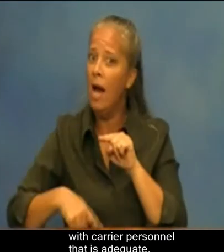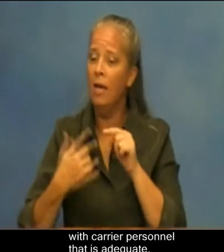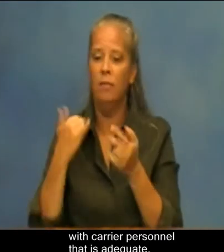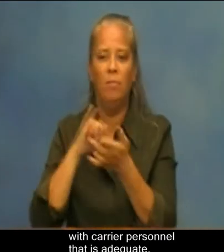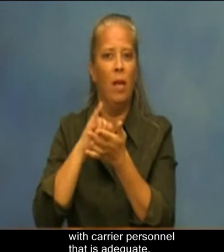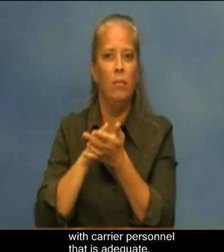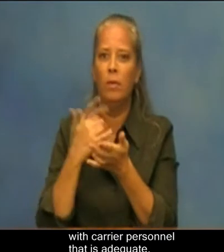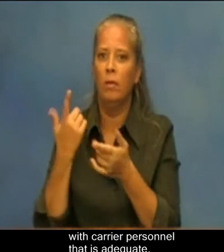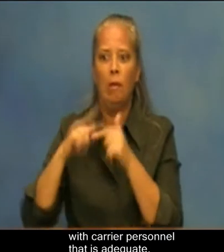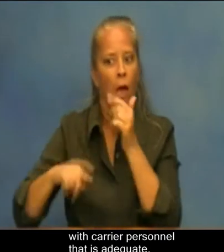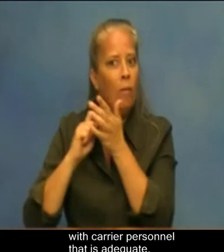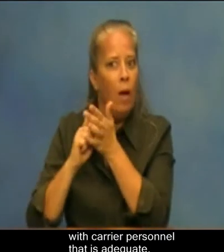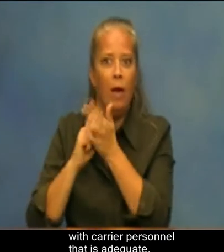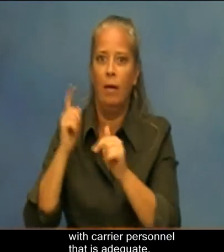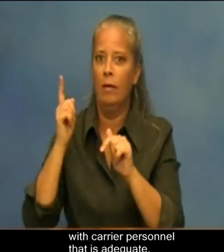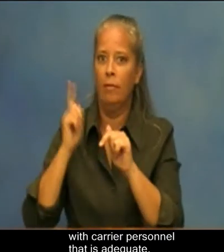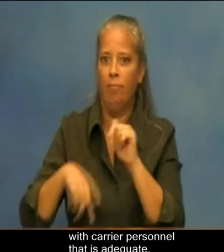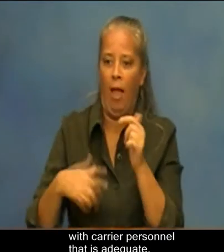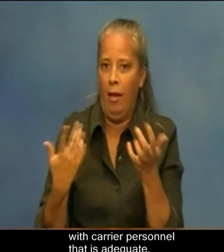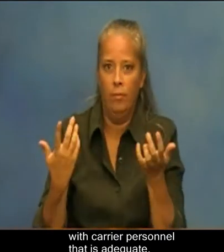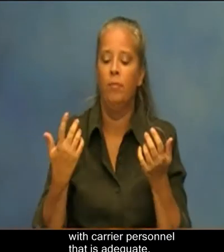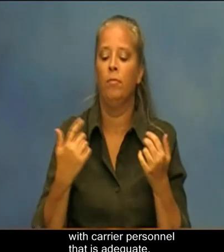with carrier personnel that is adequate.